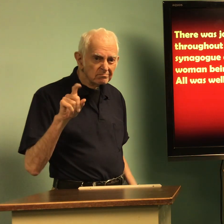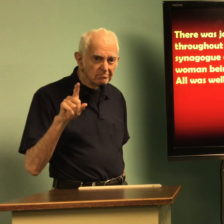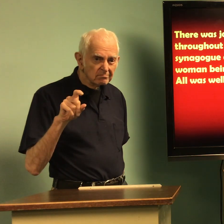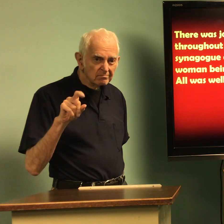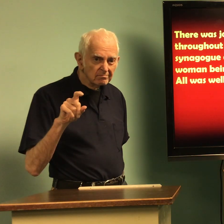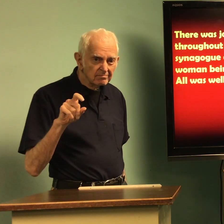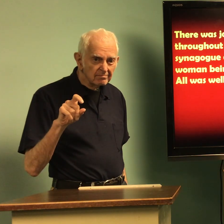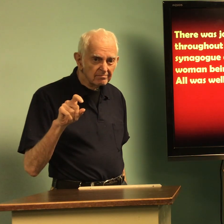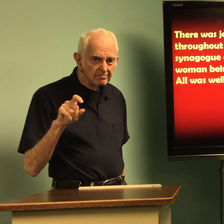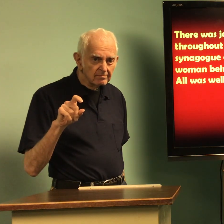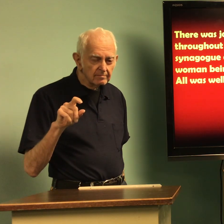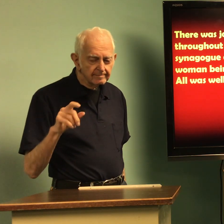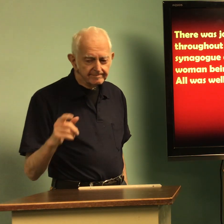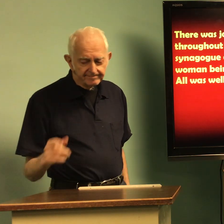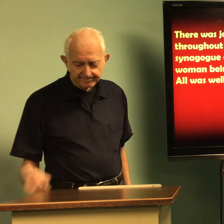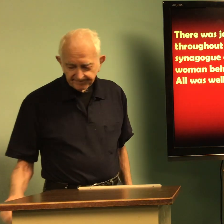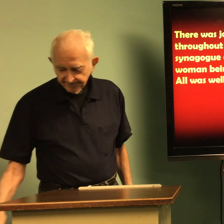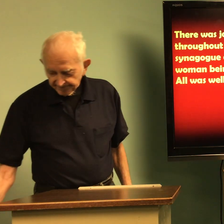All was well, right?